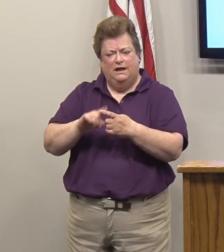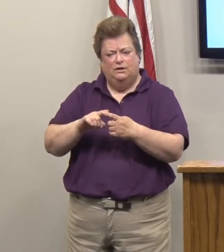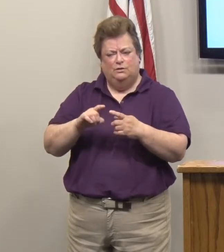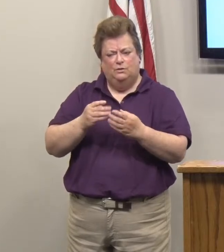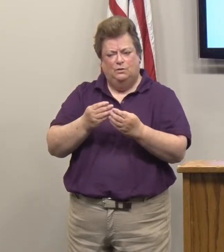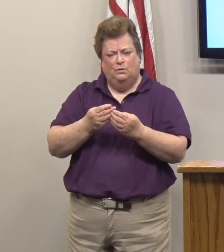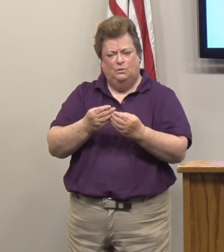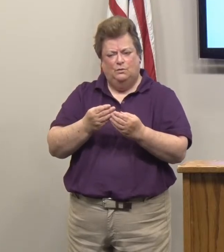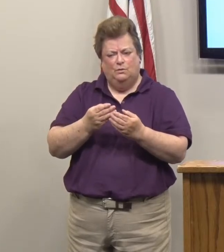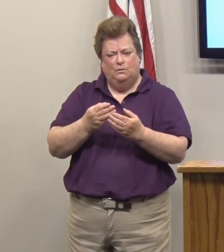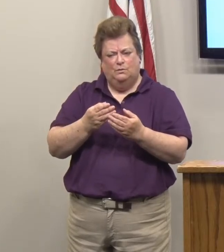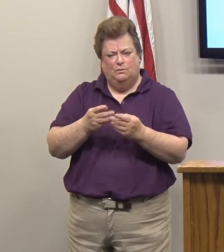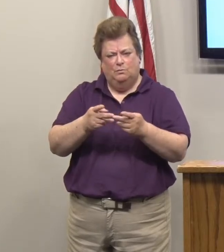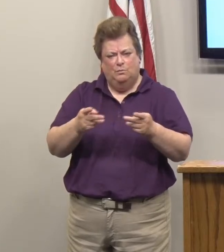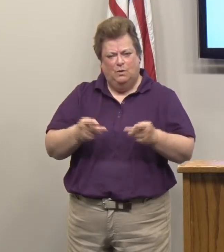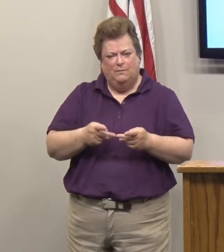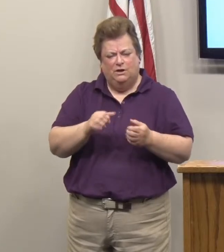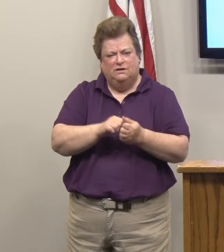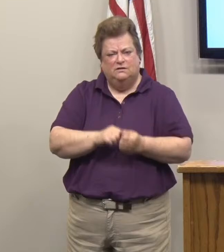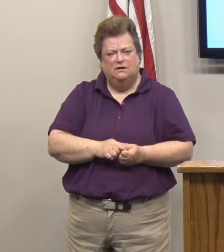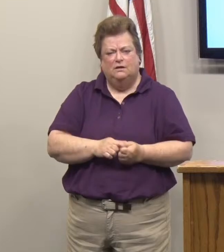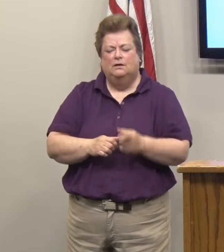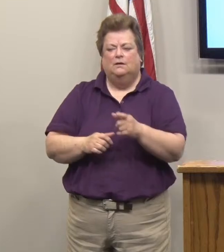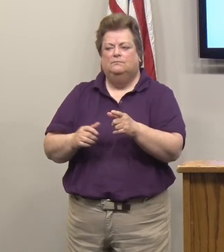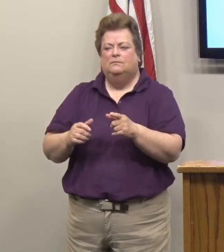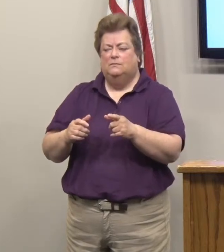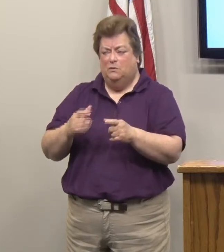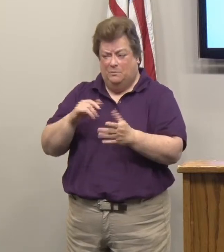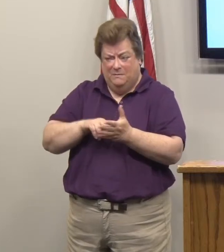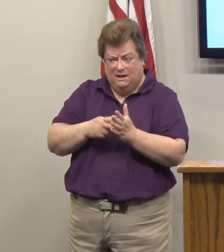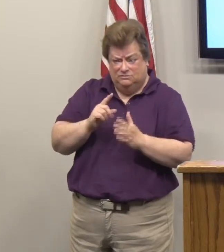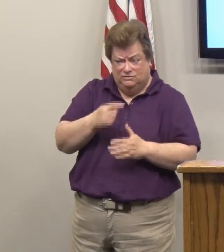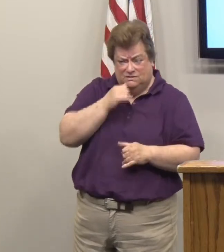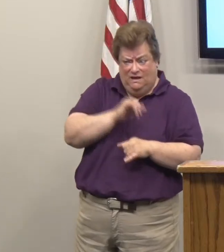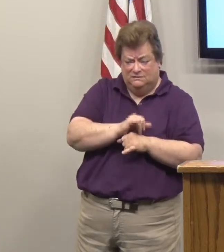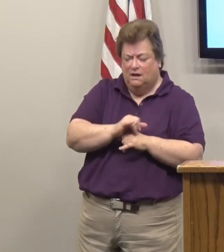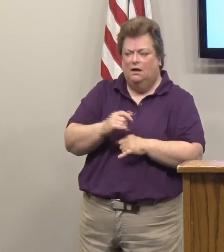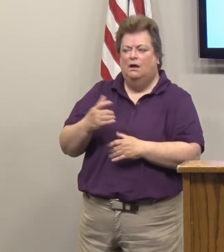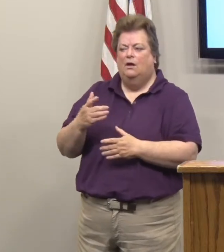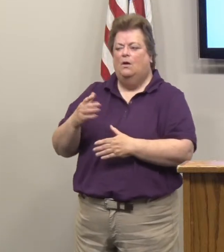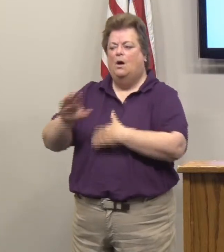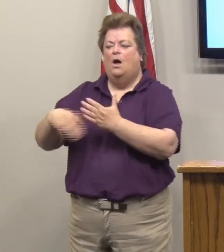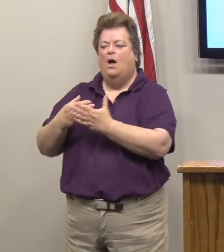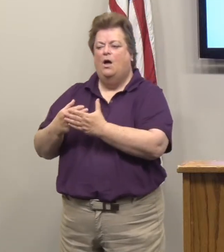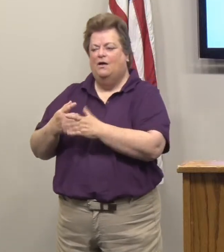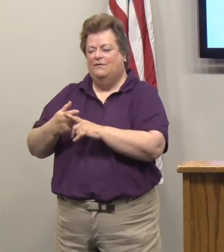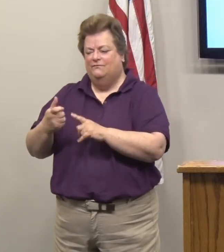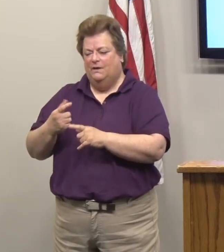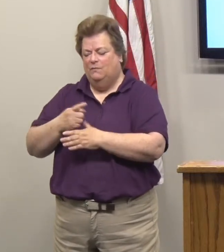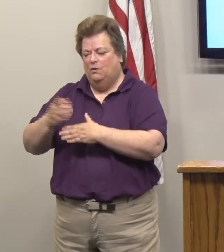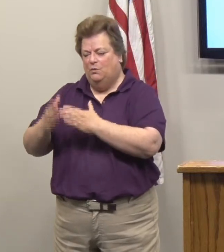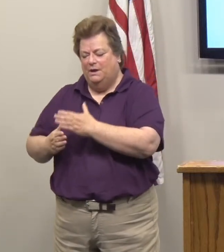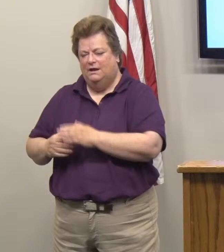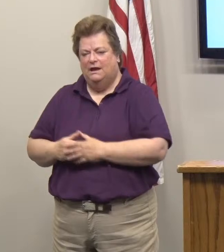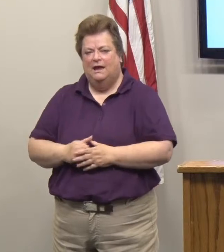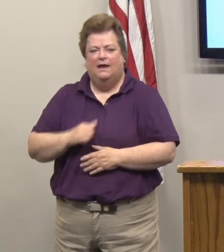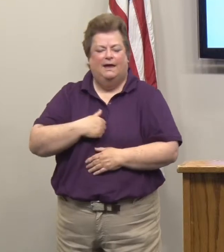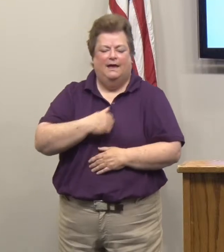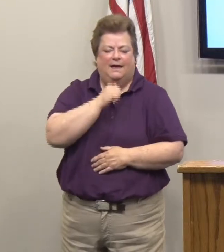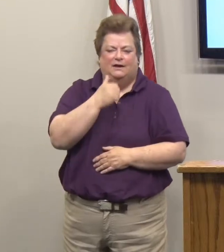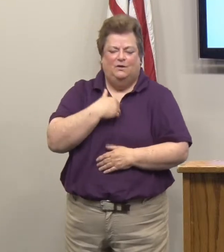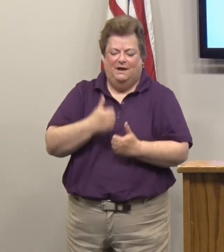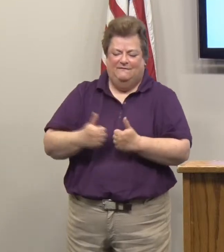Mayor, this is Lynn Fisher with KZUM. Hi, Lynn. Hi. Were there any arrests related to the